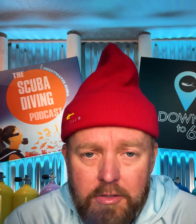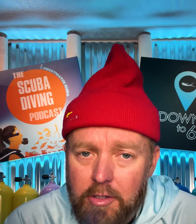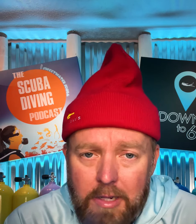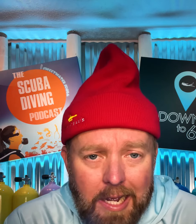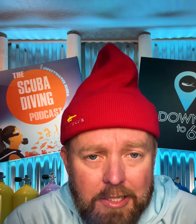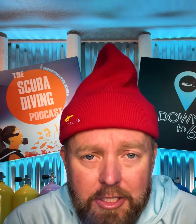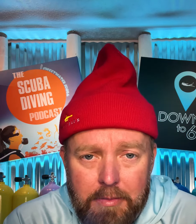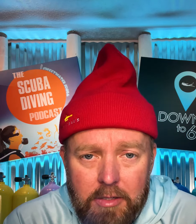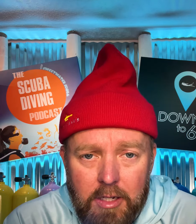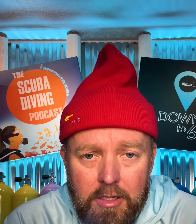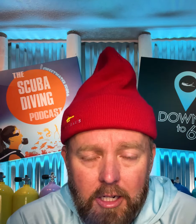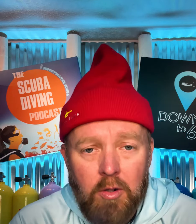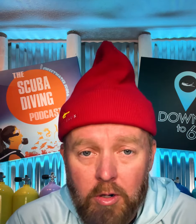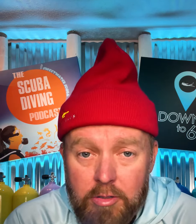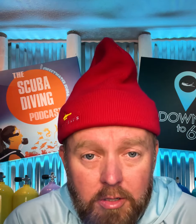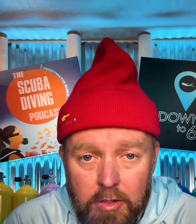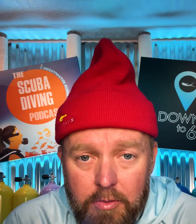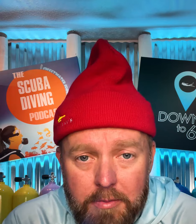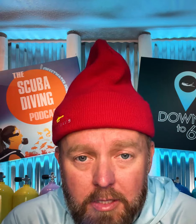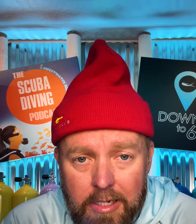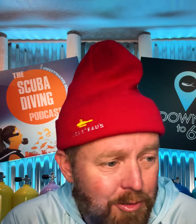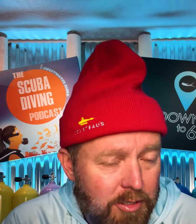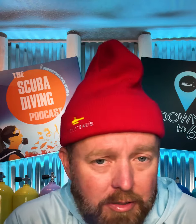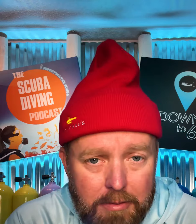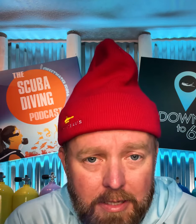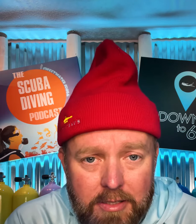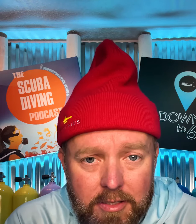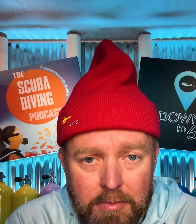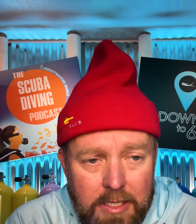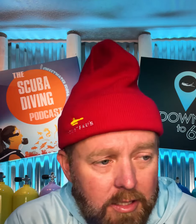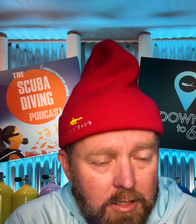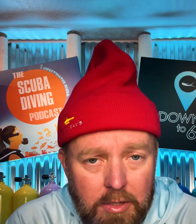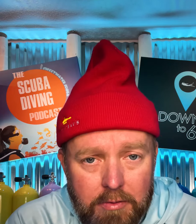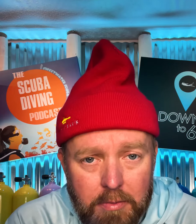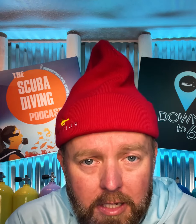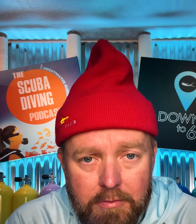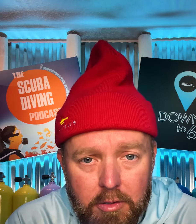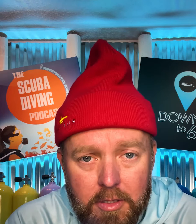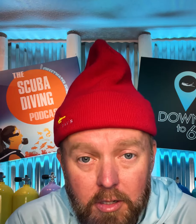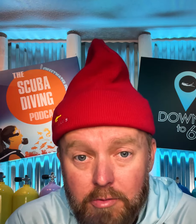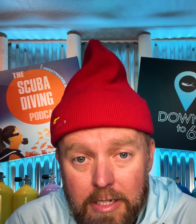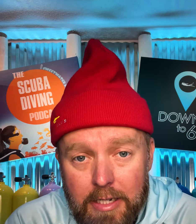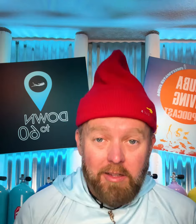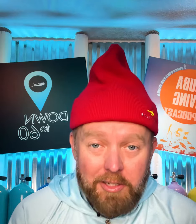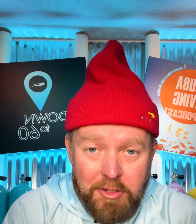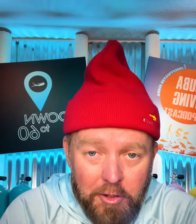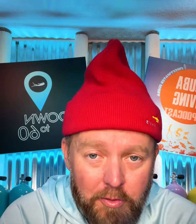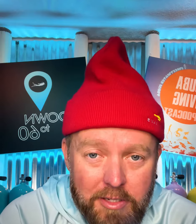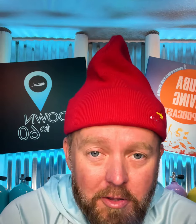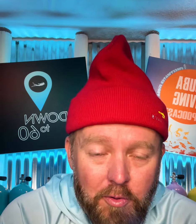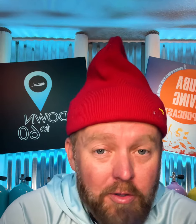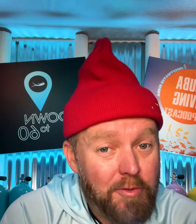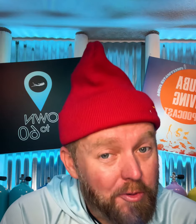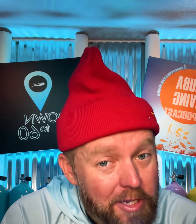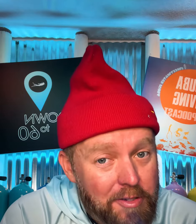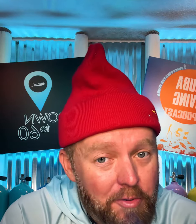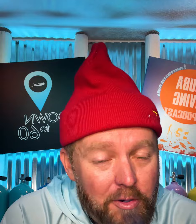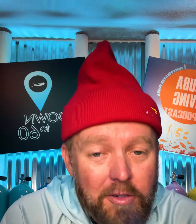sweetwaterscuba at gmail.com or just go on the website or direct message me on whatever platform you're on right now. Let's show the rest of the world the rest of the world